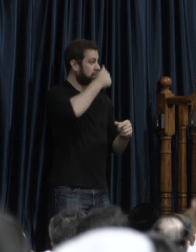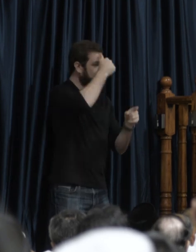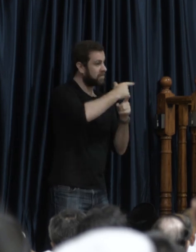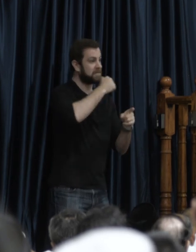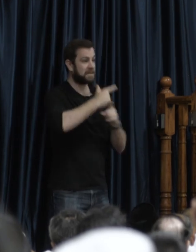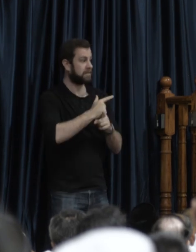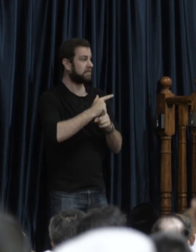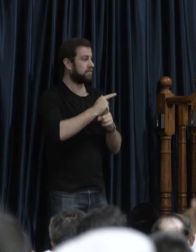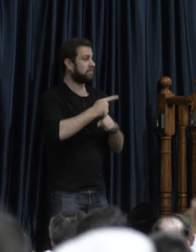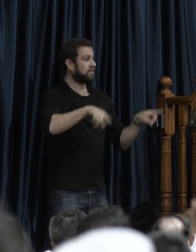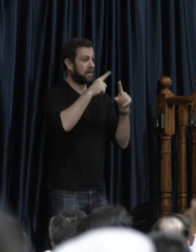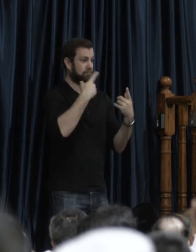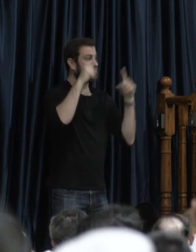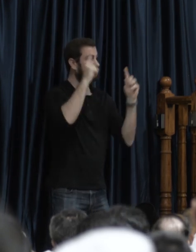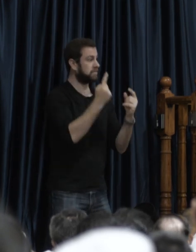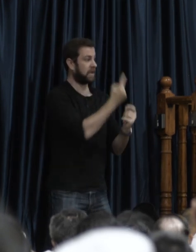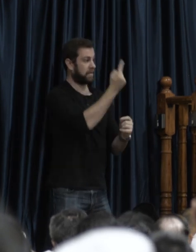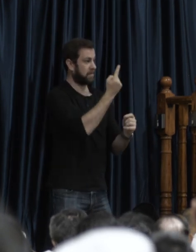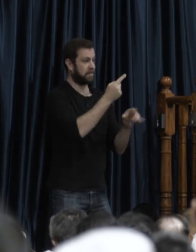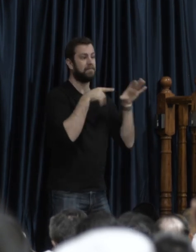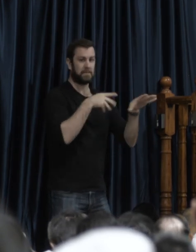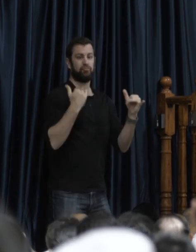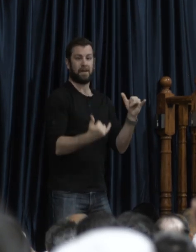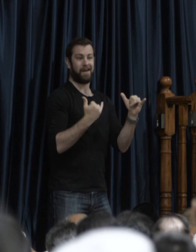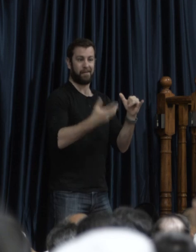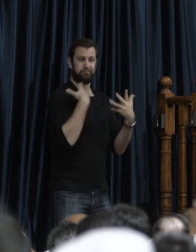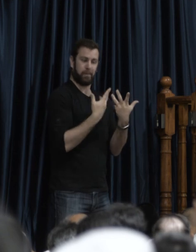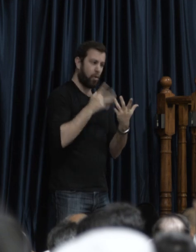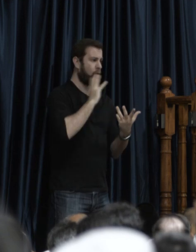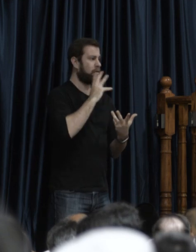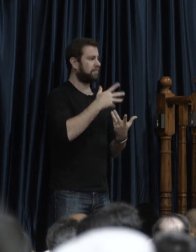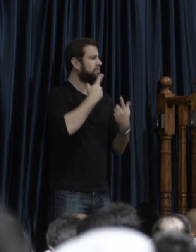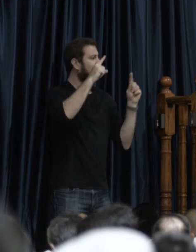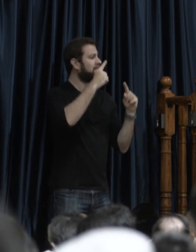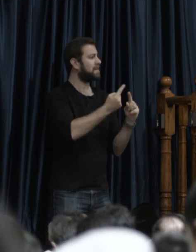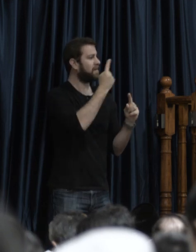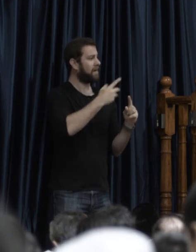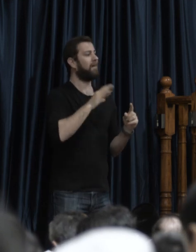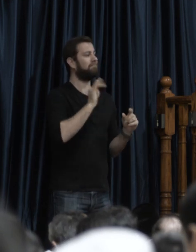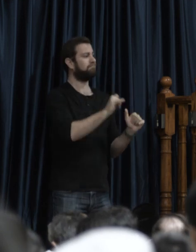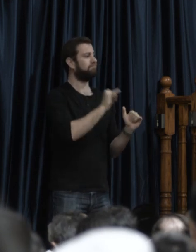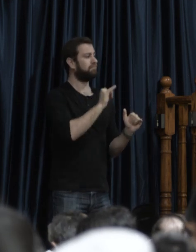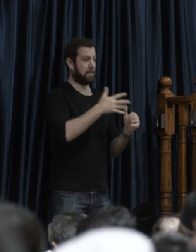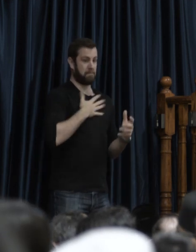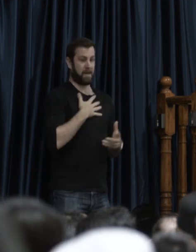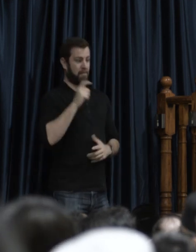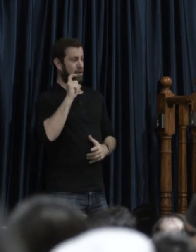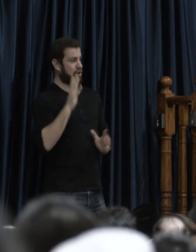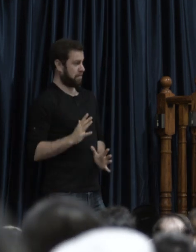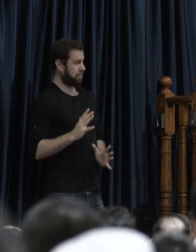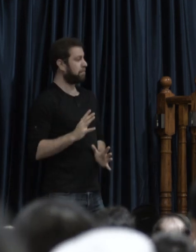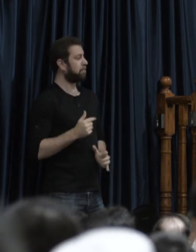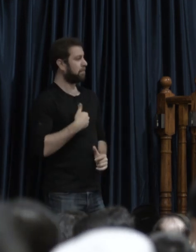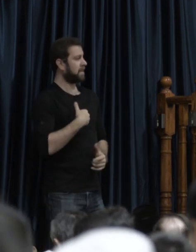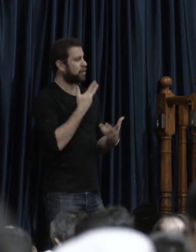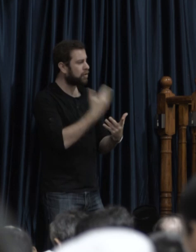has accomplished something, they are in a prosperous situation, then as a Muslim, it's my duty to wish well for